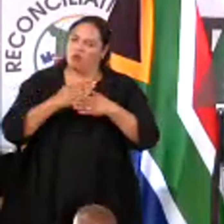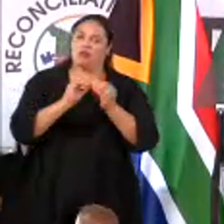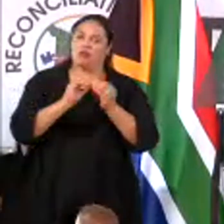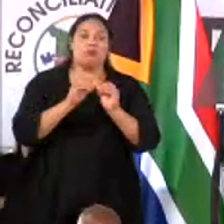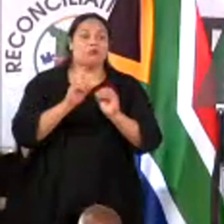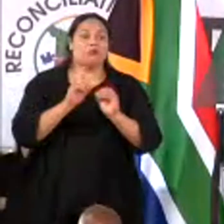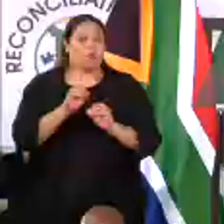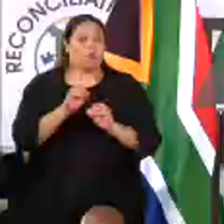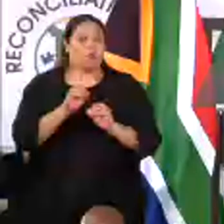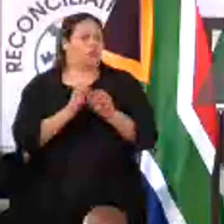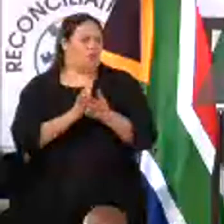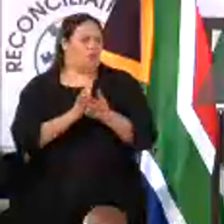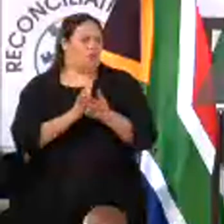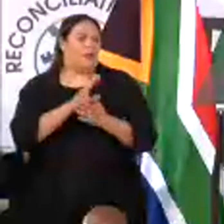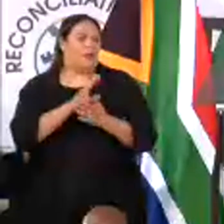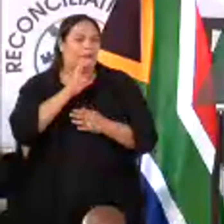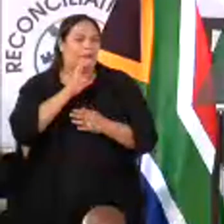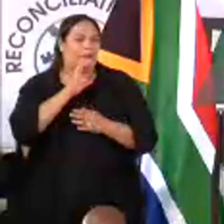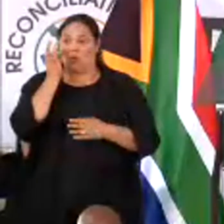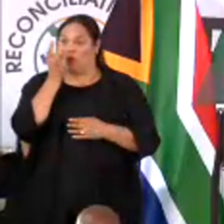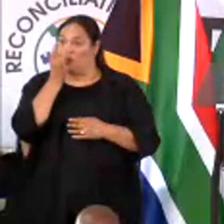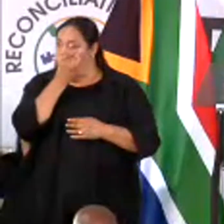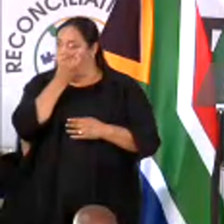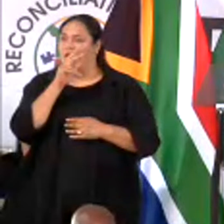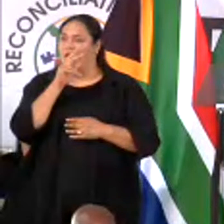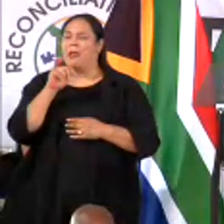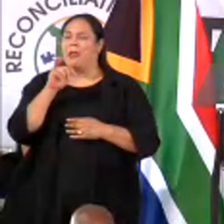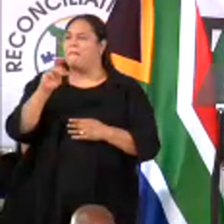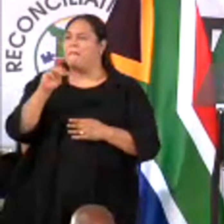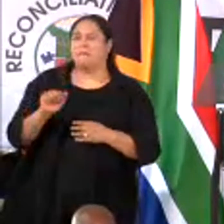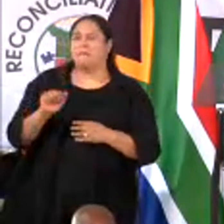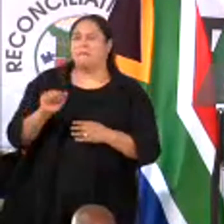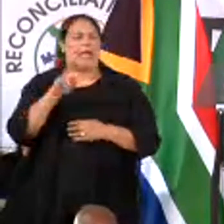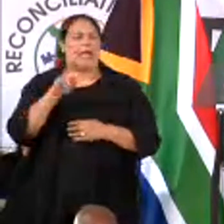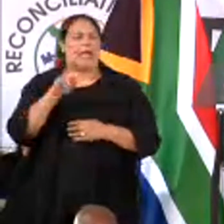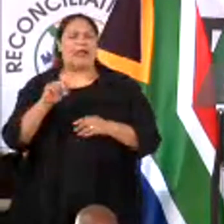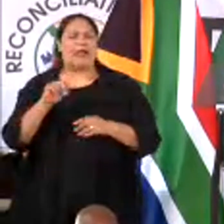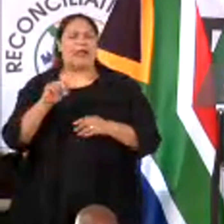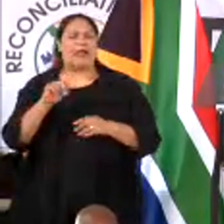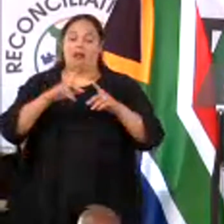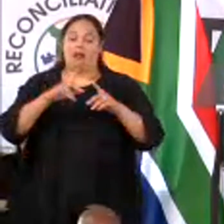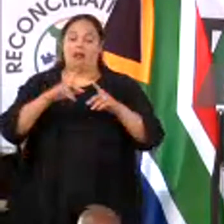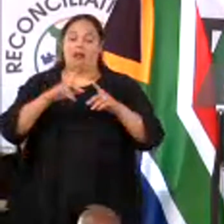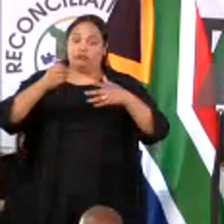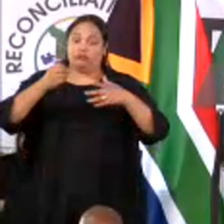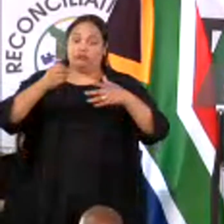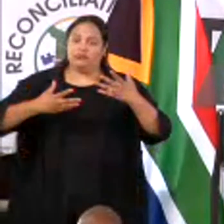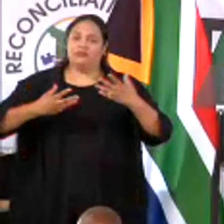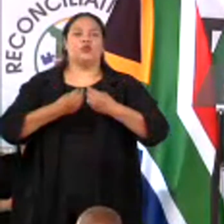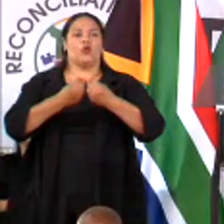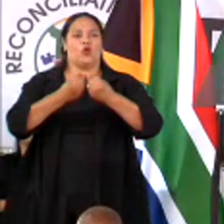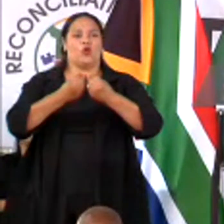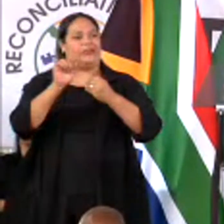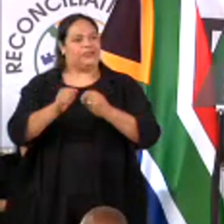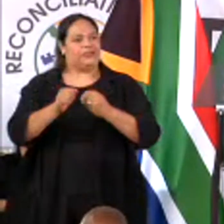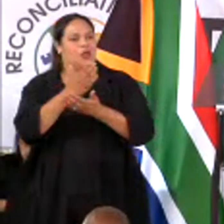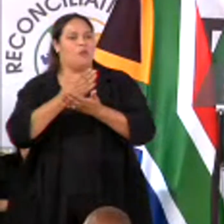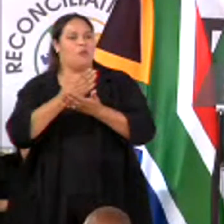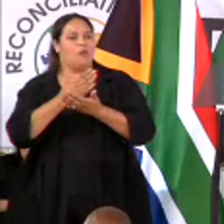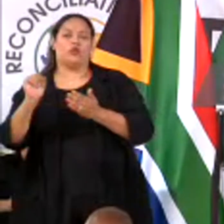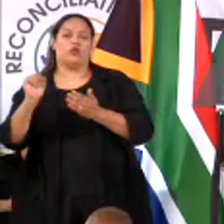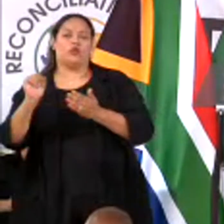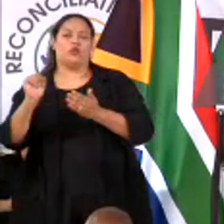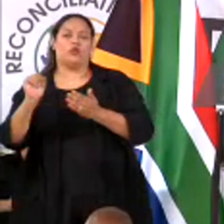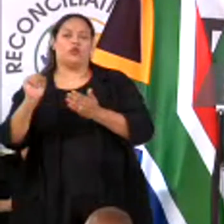sure that Khoi, Nama, San languages are offered as part of the